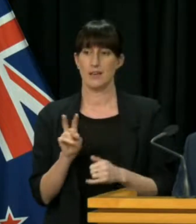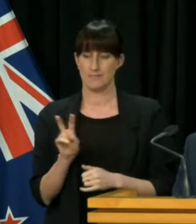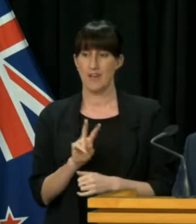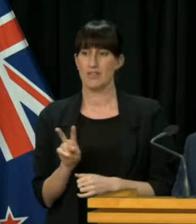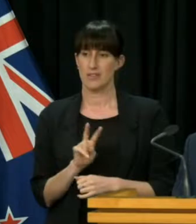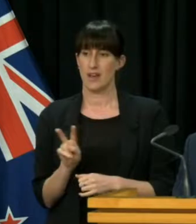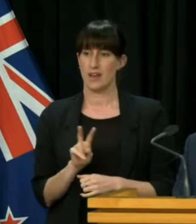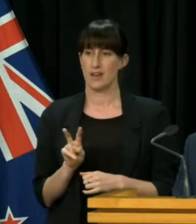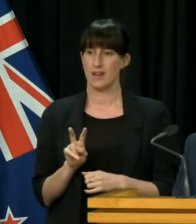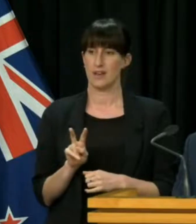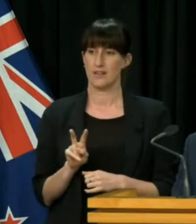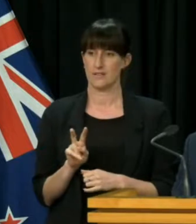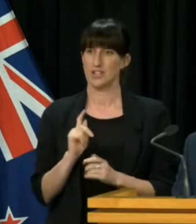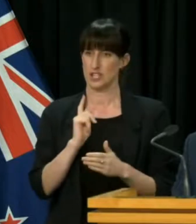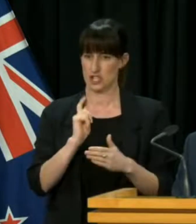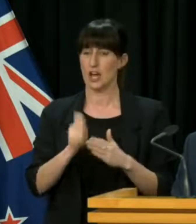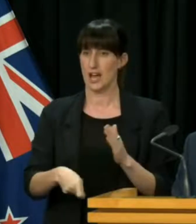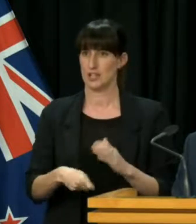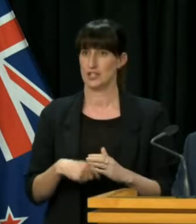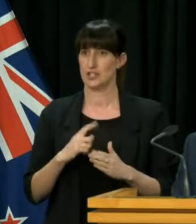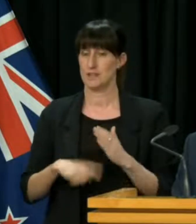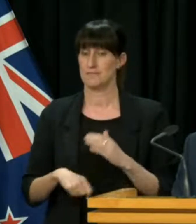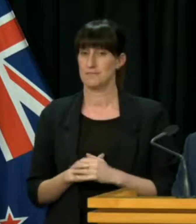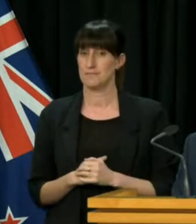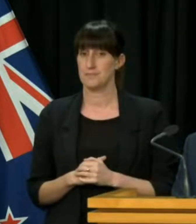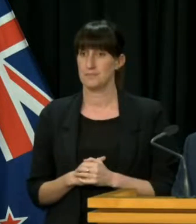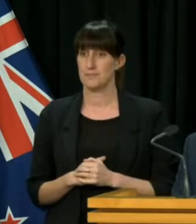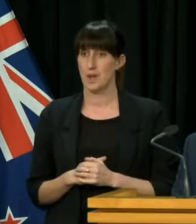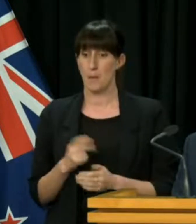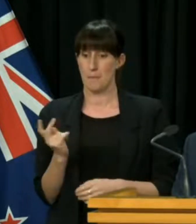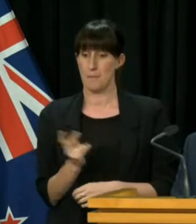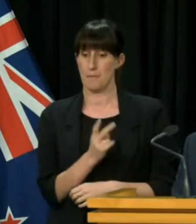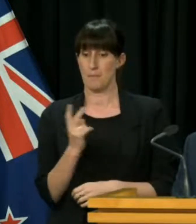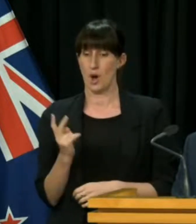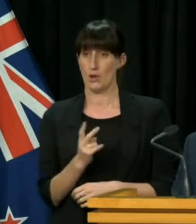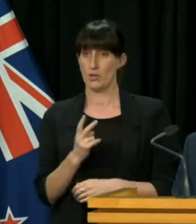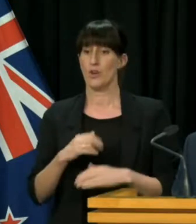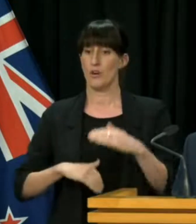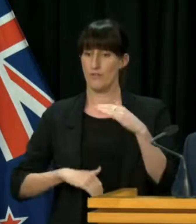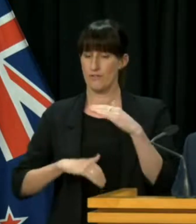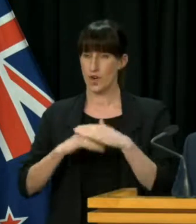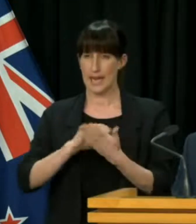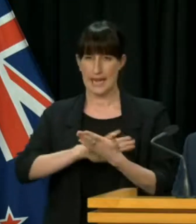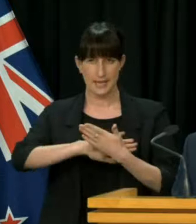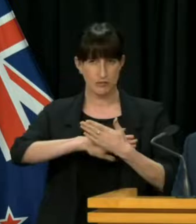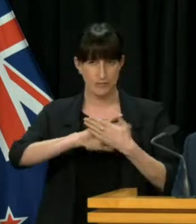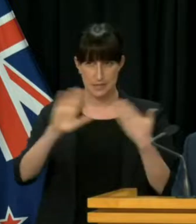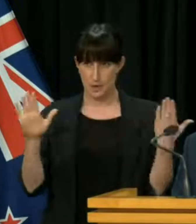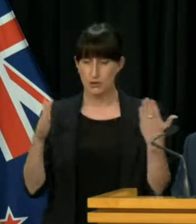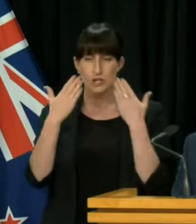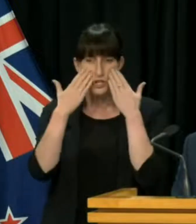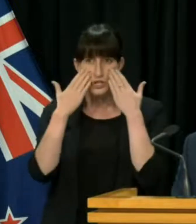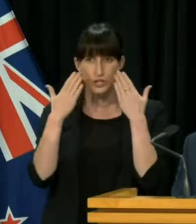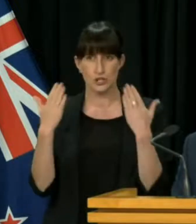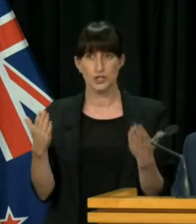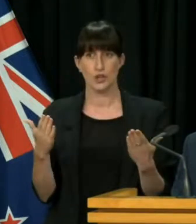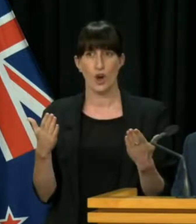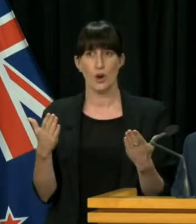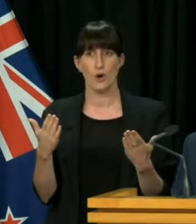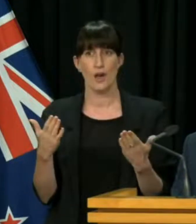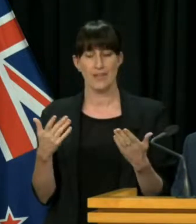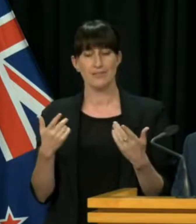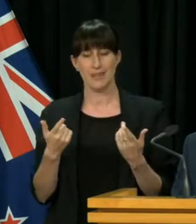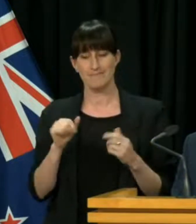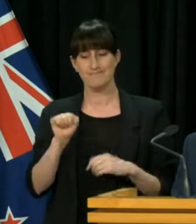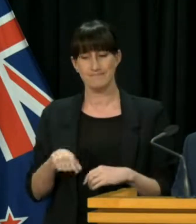laid. The reason you've seen both of those entities being fully transparent around the fact that they are amongst those